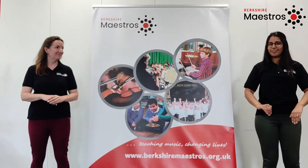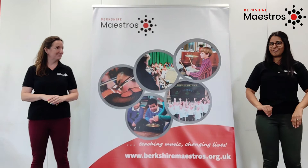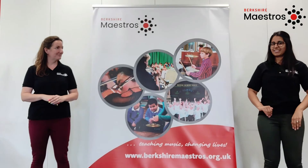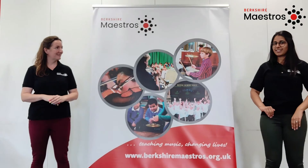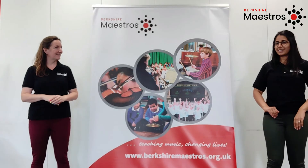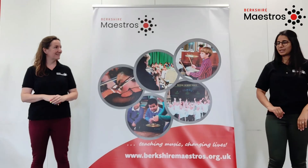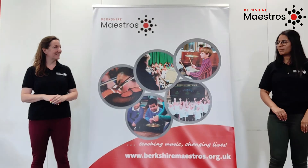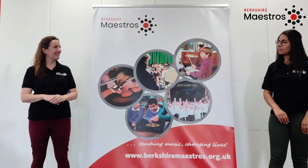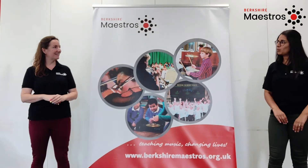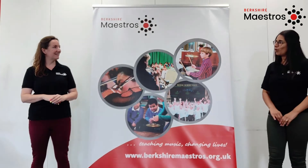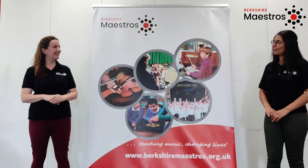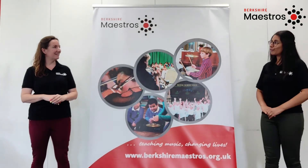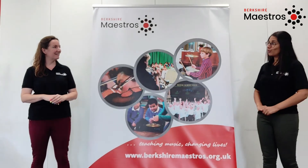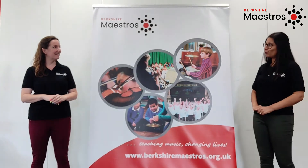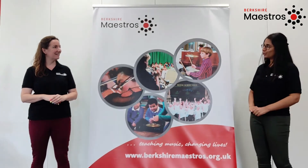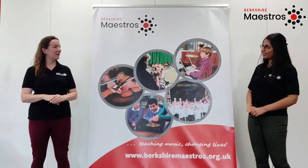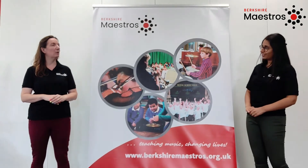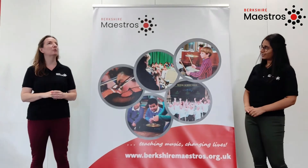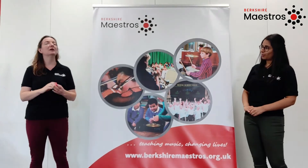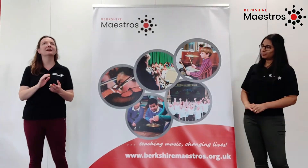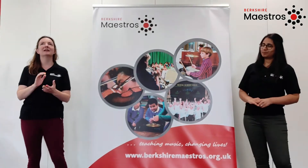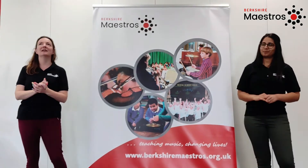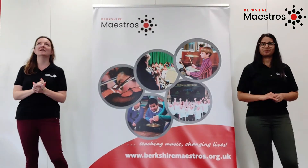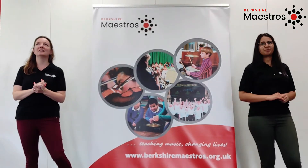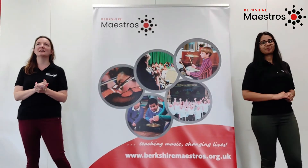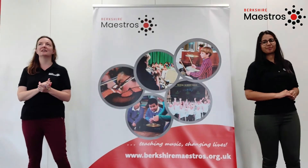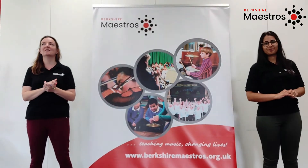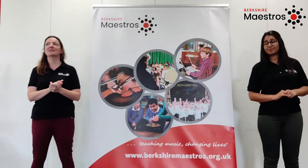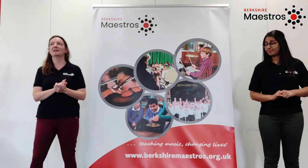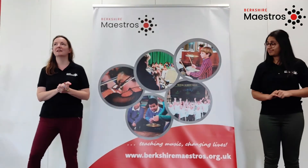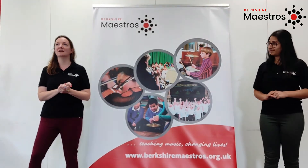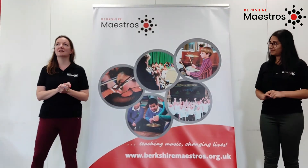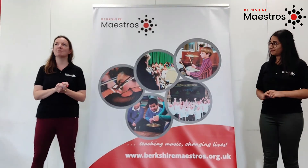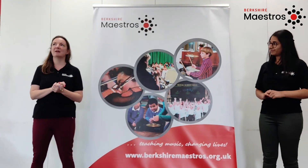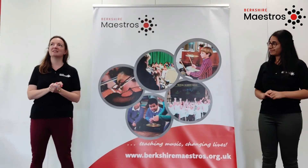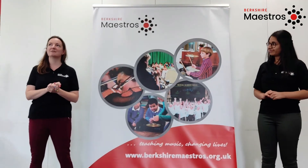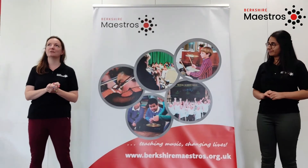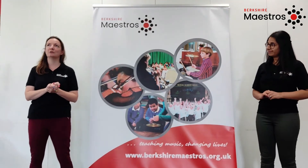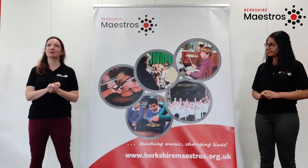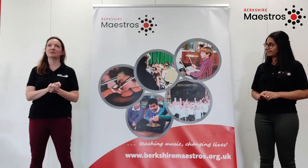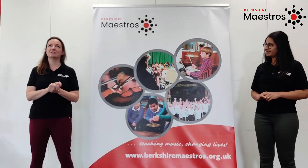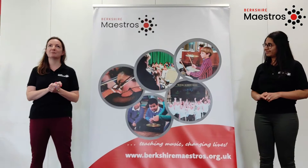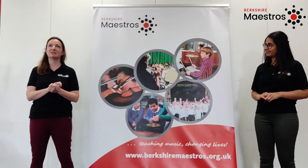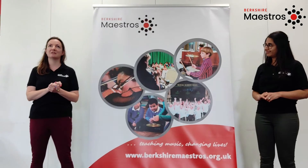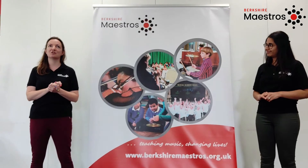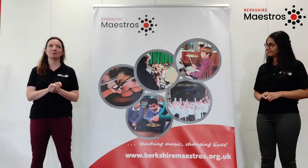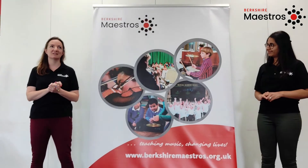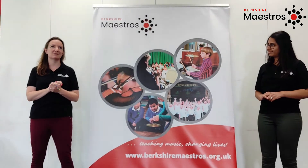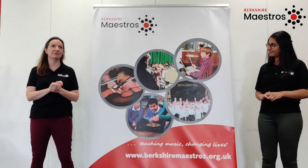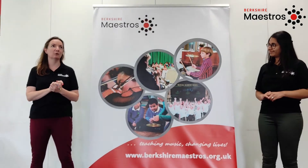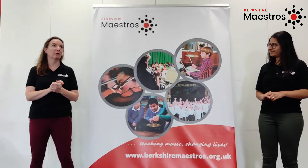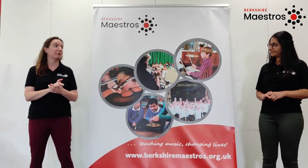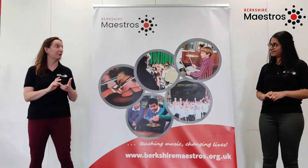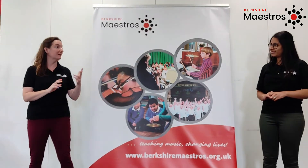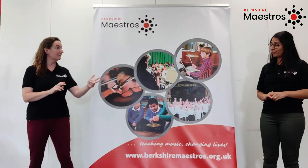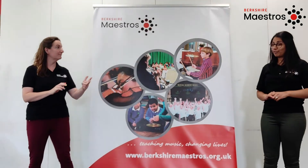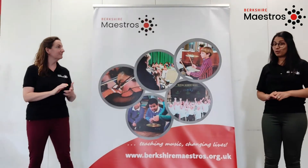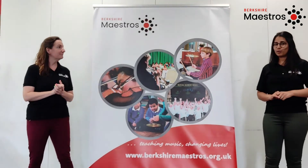one. Fantastic. Bimbi, what floor would you like to start? Okay, I think the best floor in this particular shop is floor three. Floor